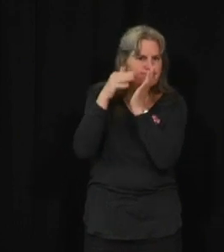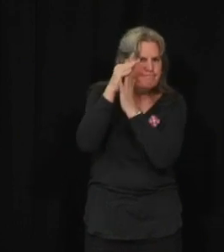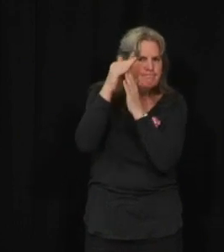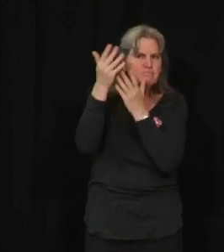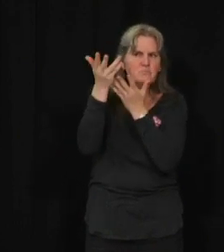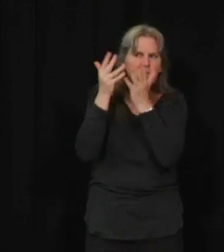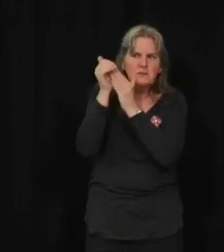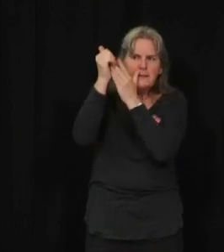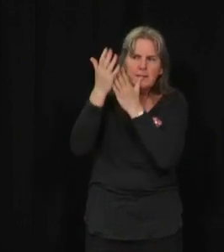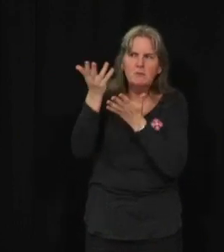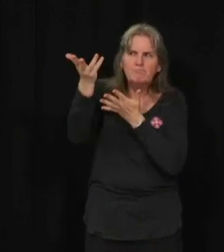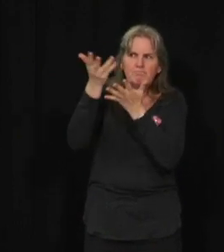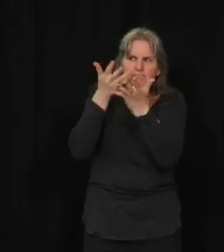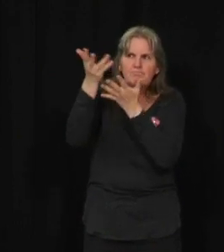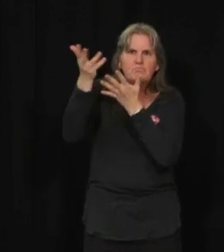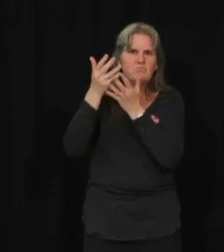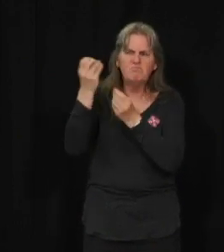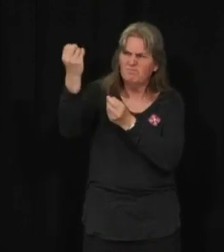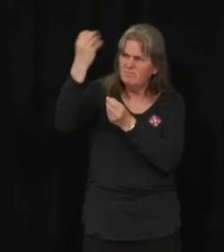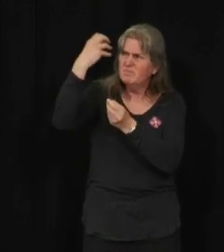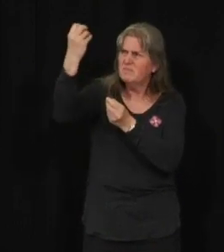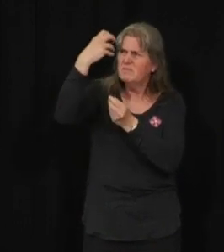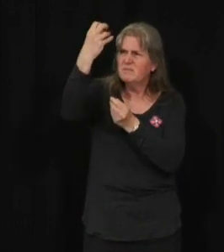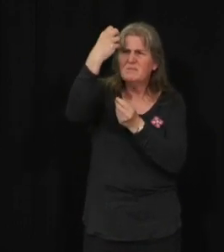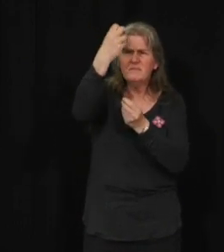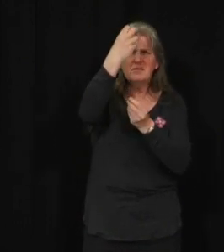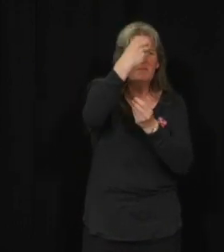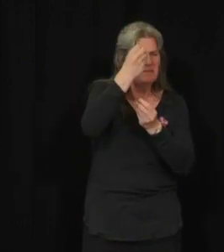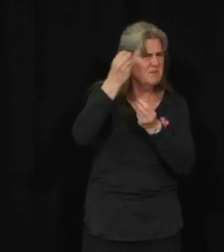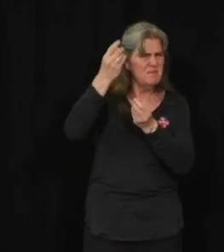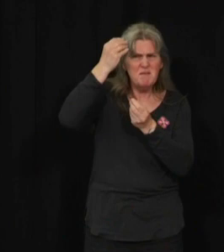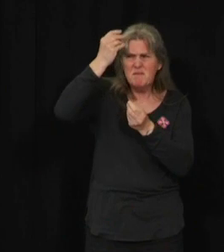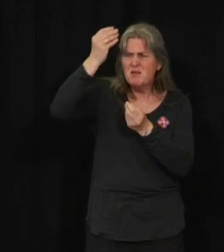input, including input from First Nations, and clearly there